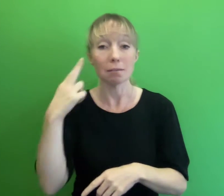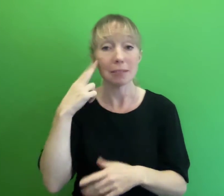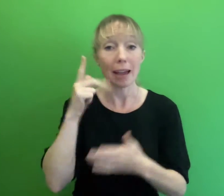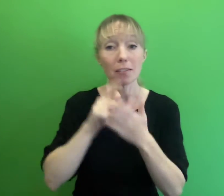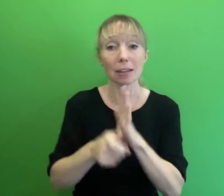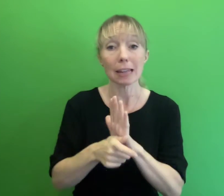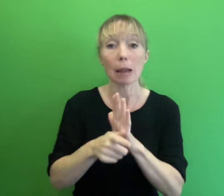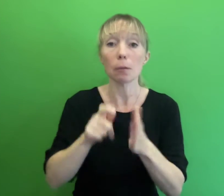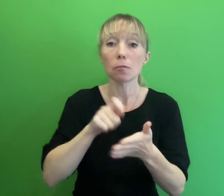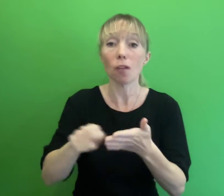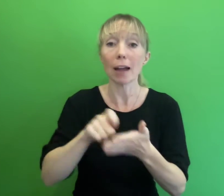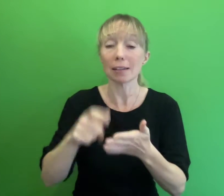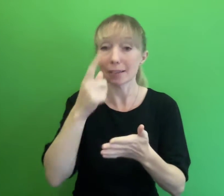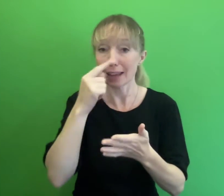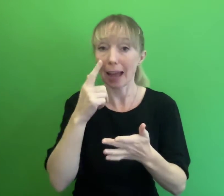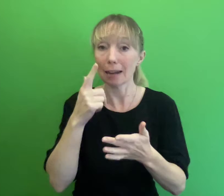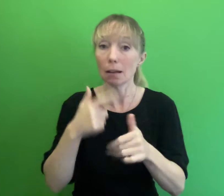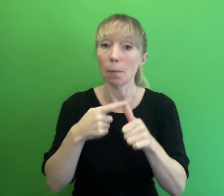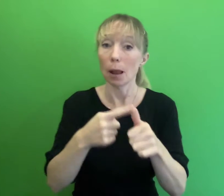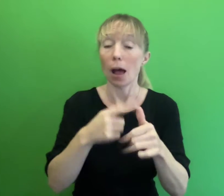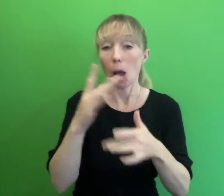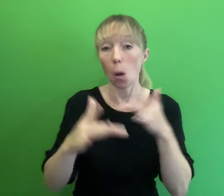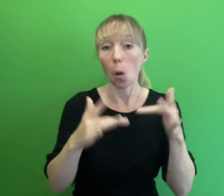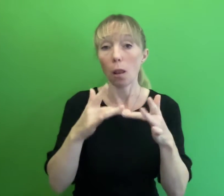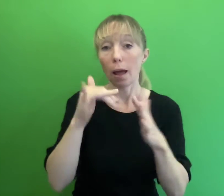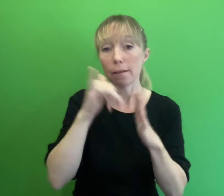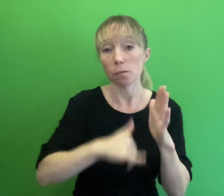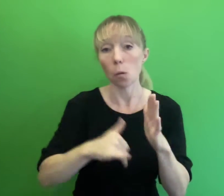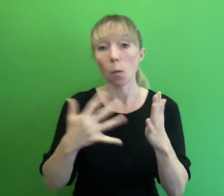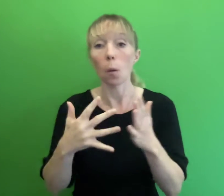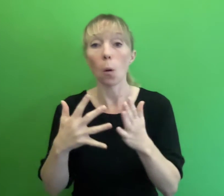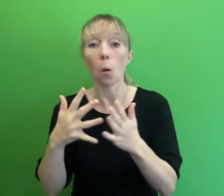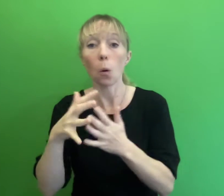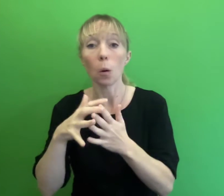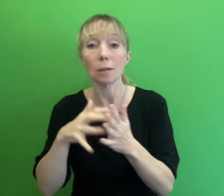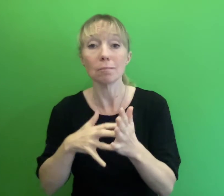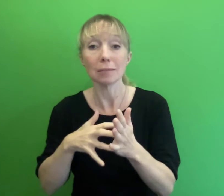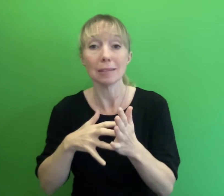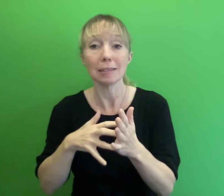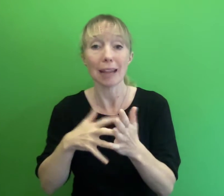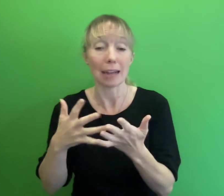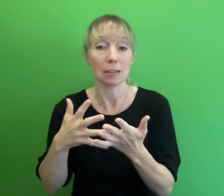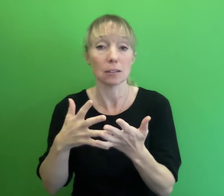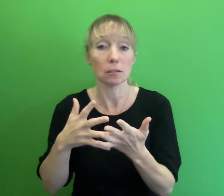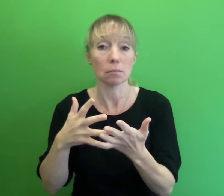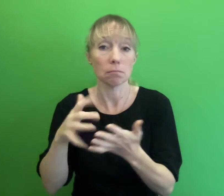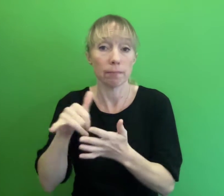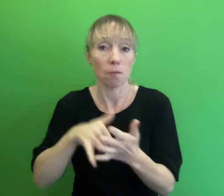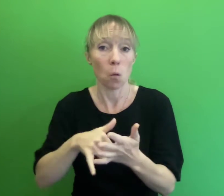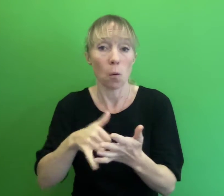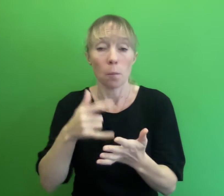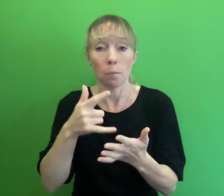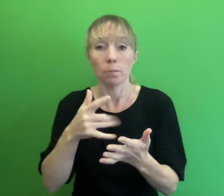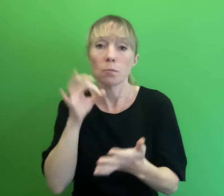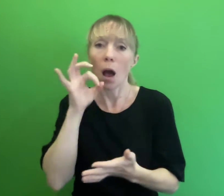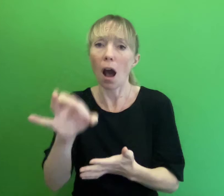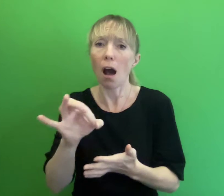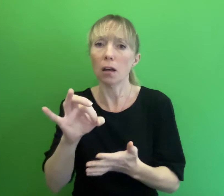by an online form or by a text form. They were asked to provide 2 samples of their works, which could be provided